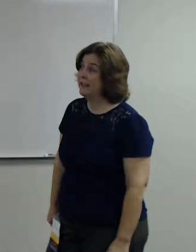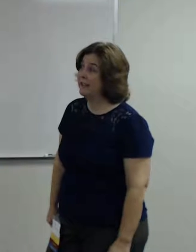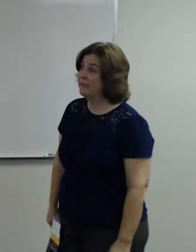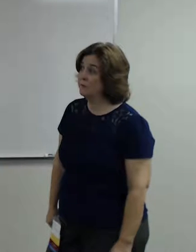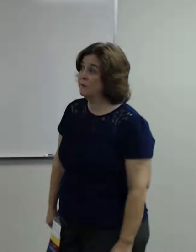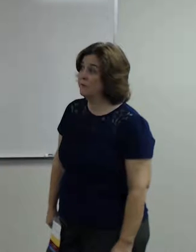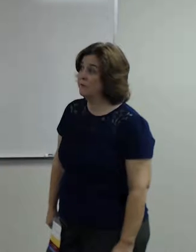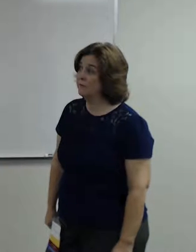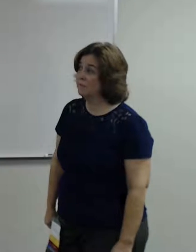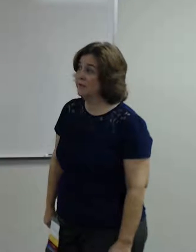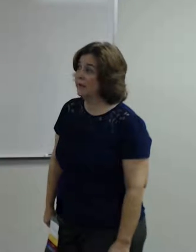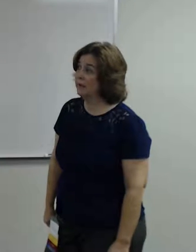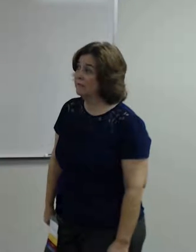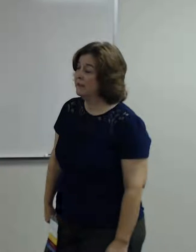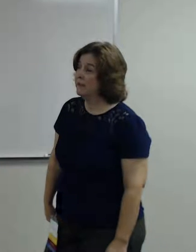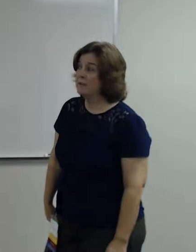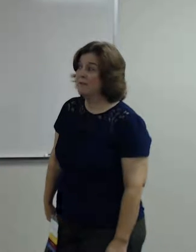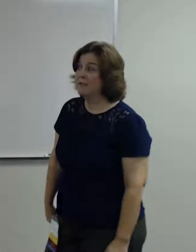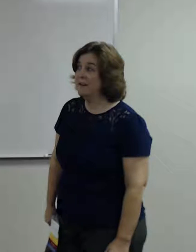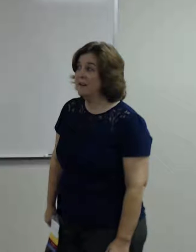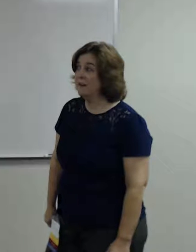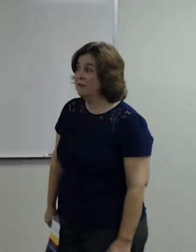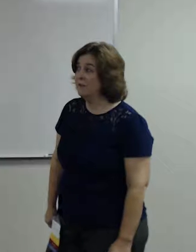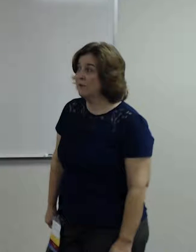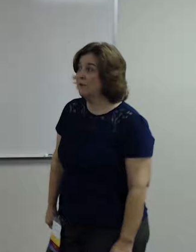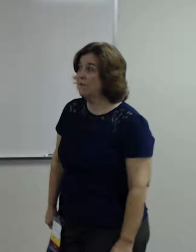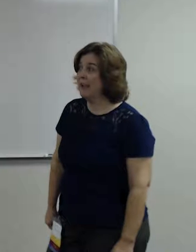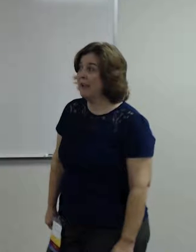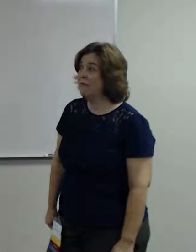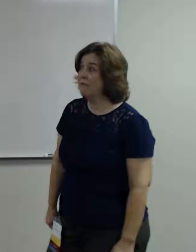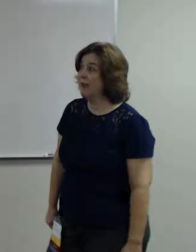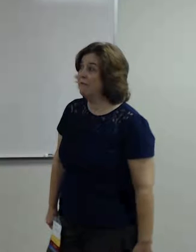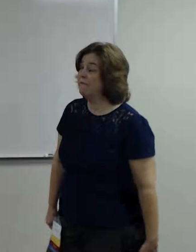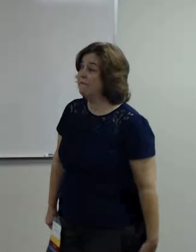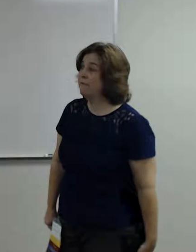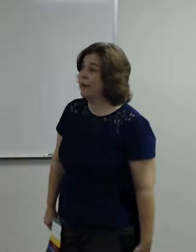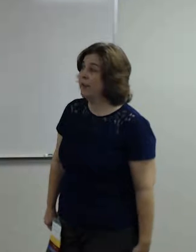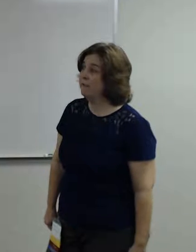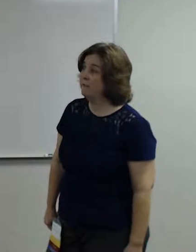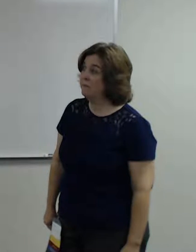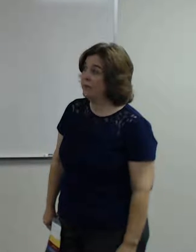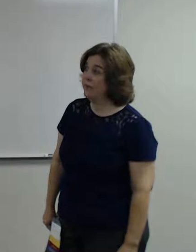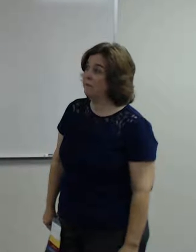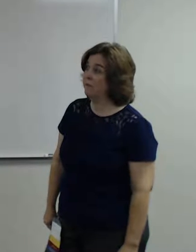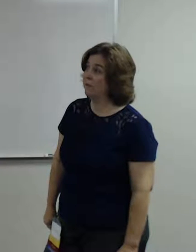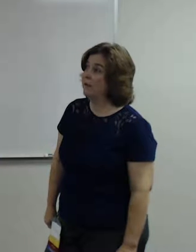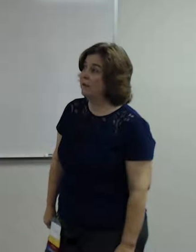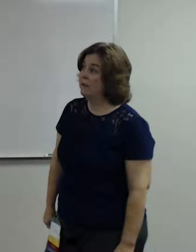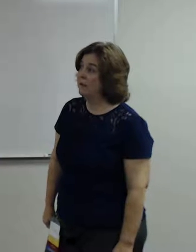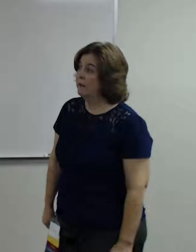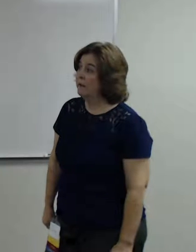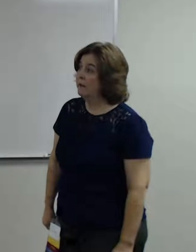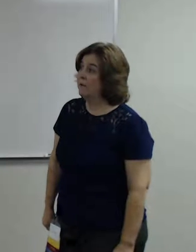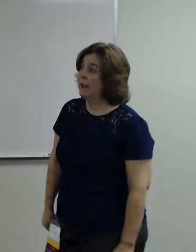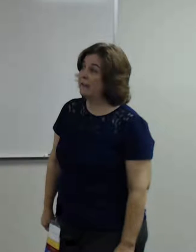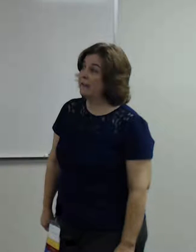the interpreters themselves. Within our church, we have about 5 people who are acting as